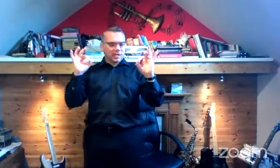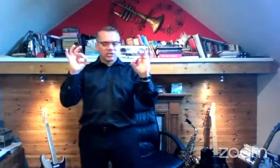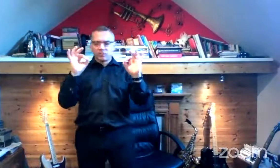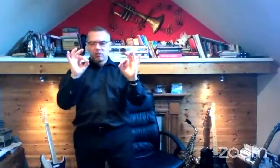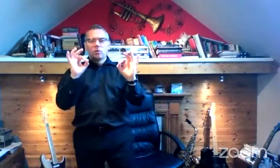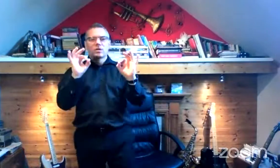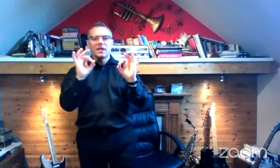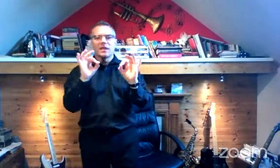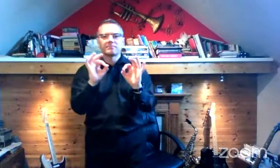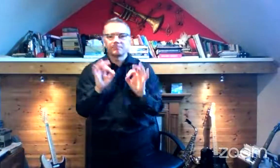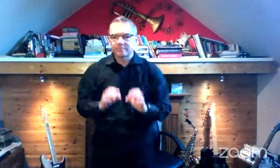like a double okay.